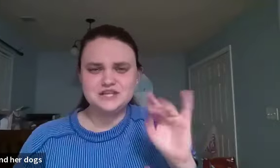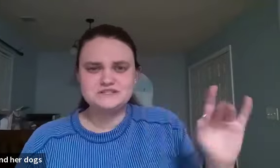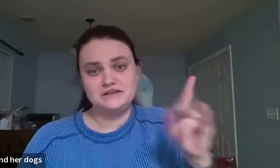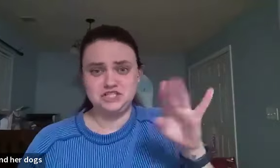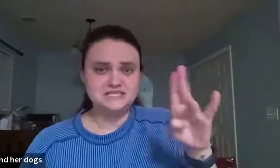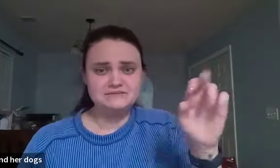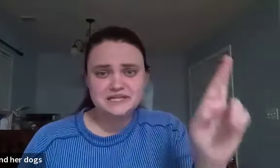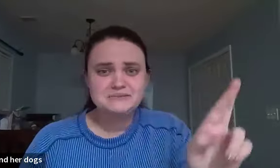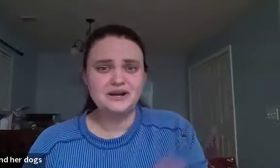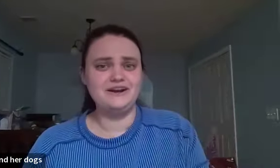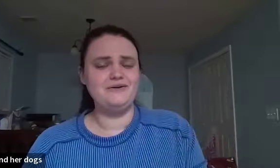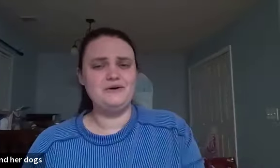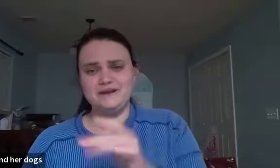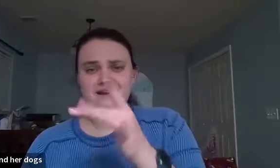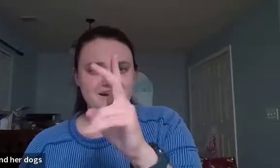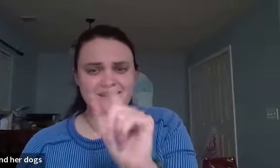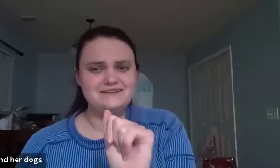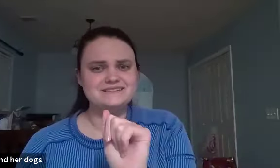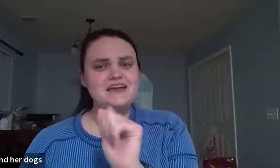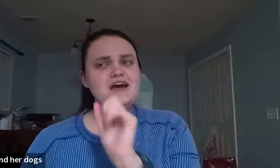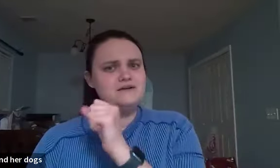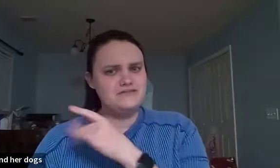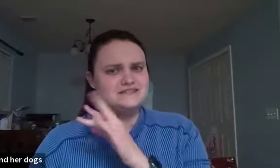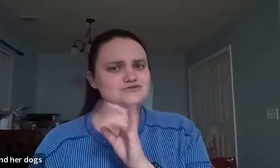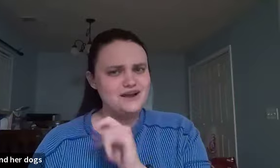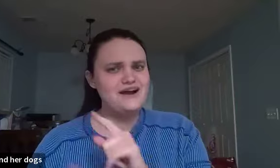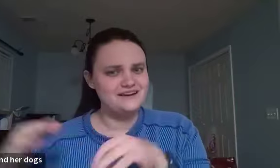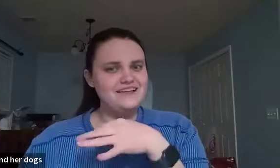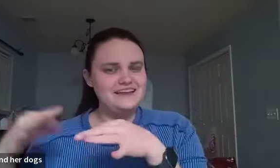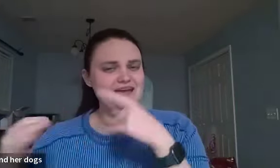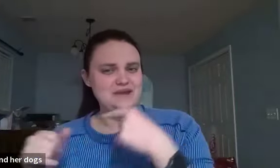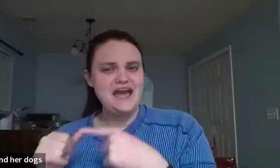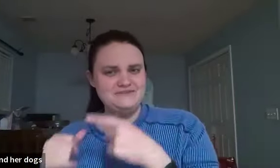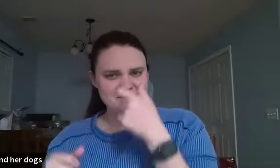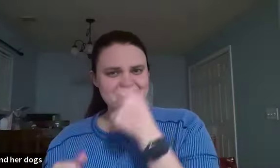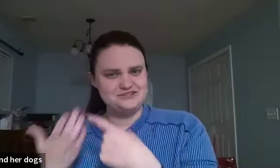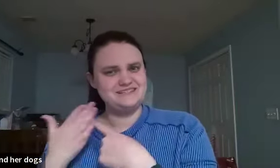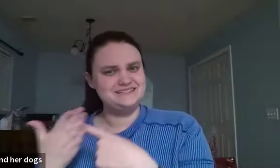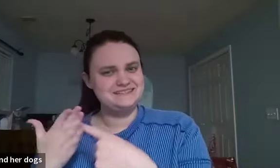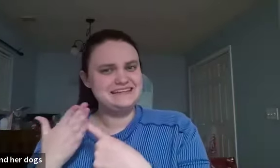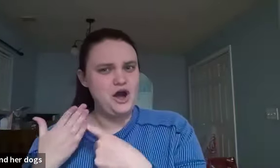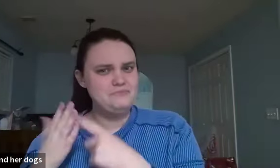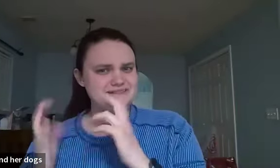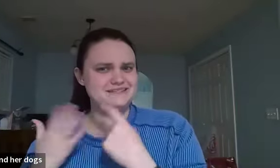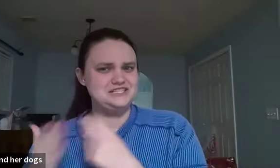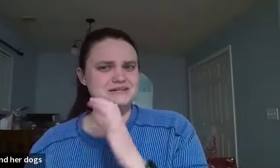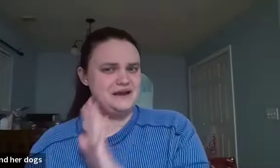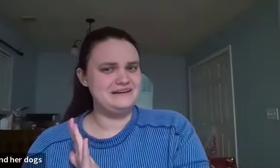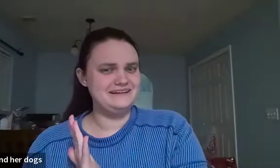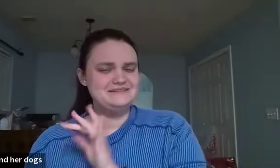so and so, like Justin Bieber or Rihanna? And I was like, oh yeah, this is Rihanna. Like, and we had a very interesting just like topic discussion about it. It was